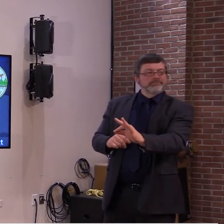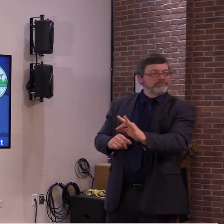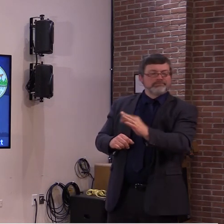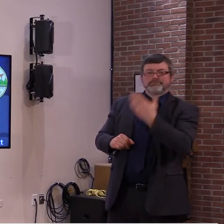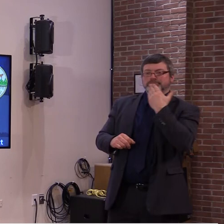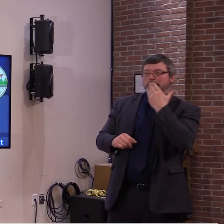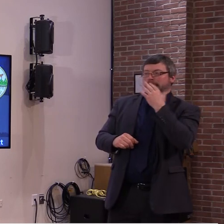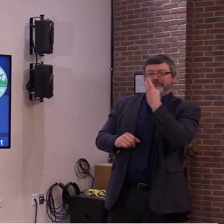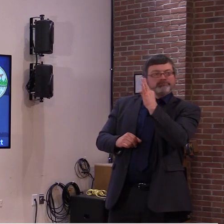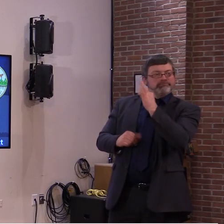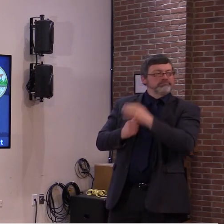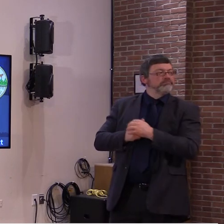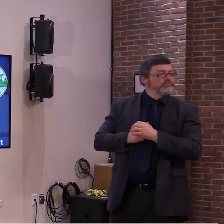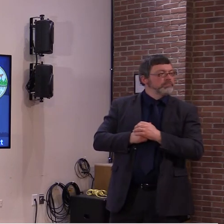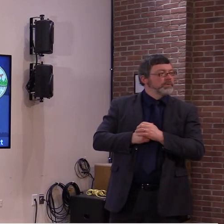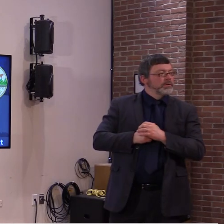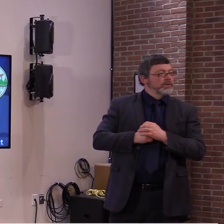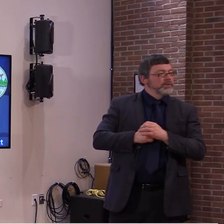7 days.